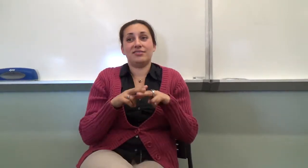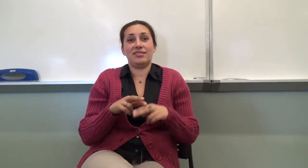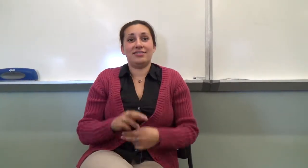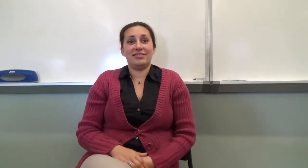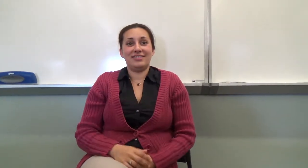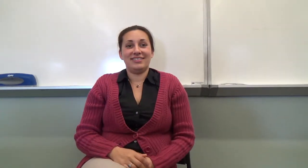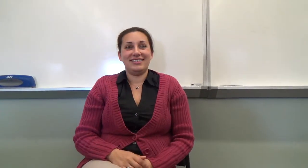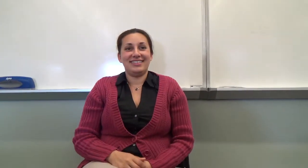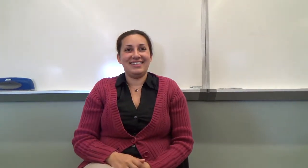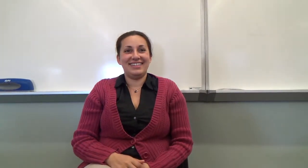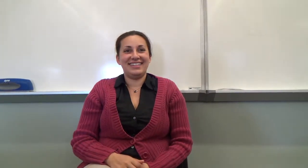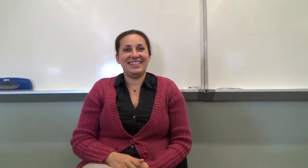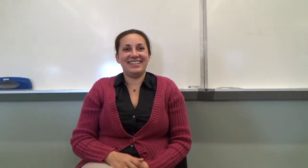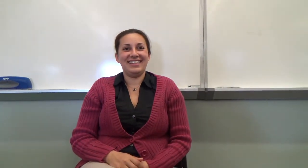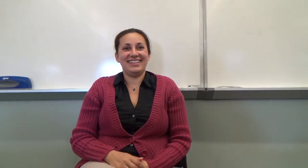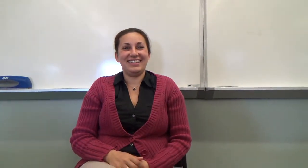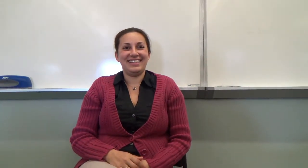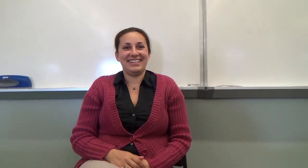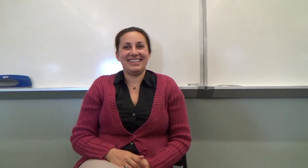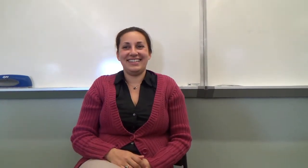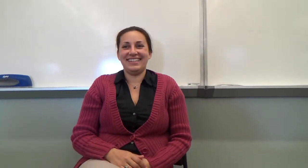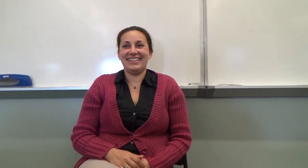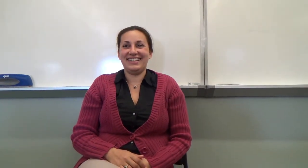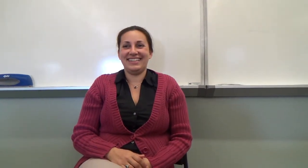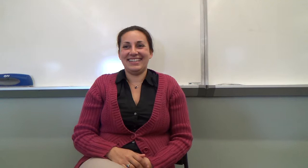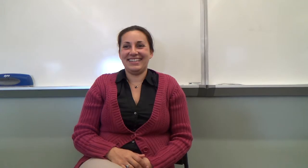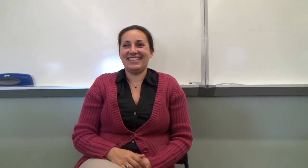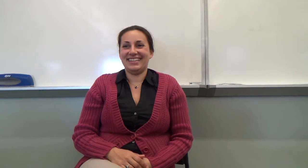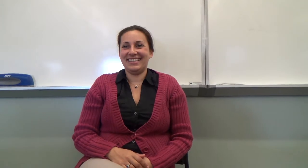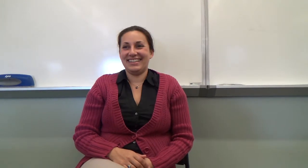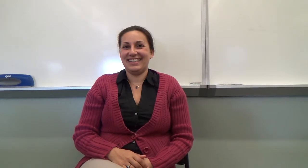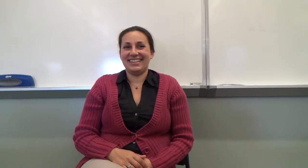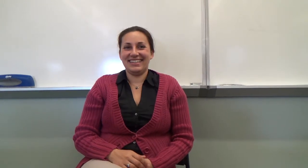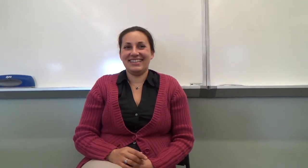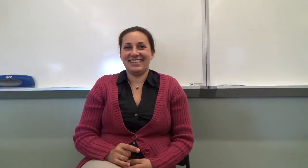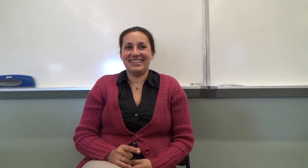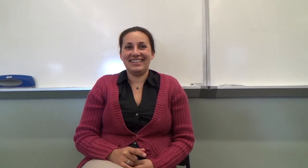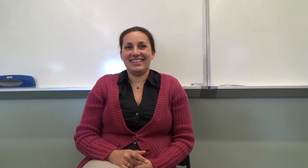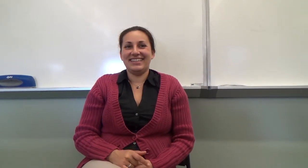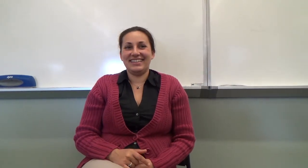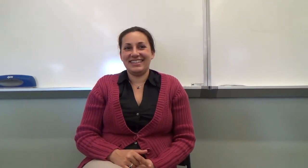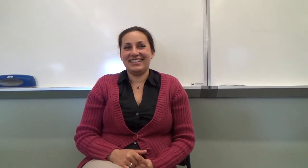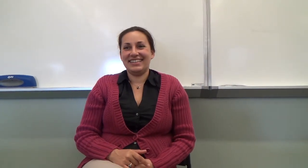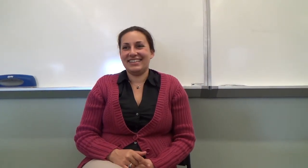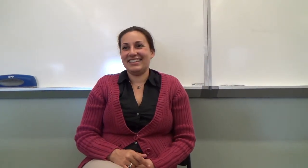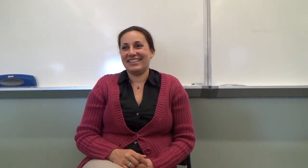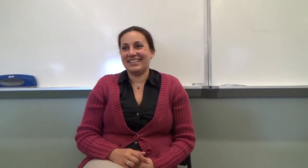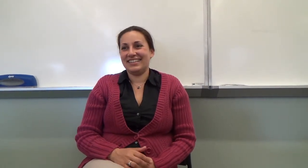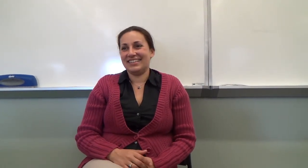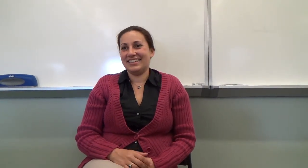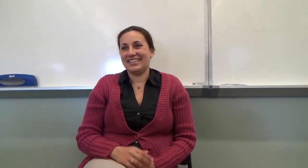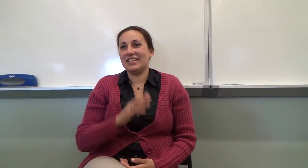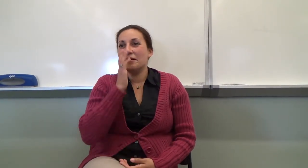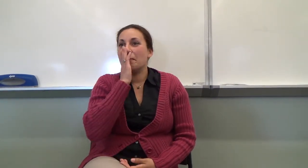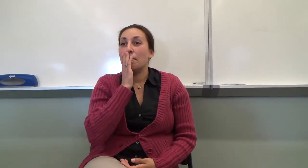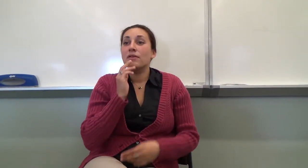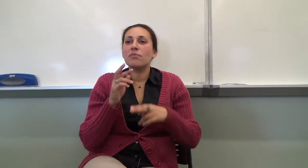Now, if this is 143, 5 is 143, right? And likewise with corresponding angles, this would